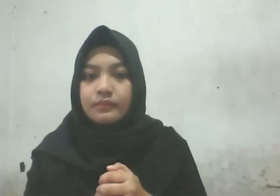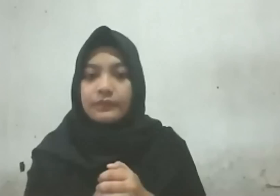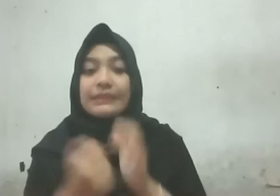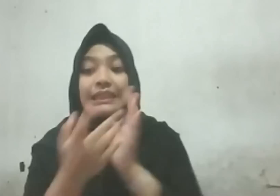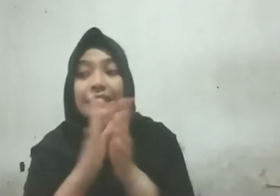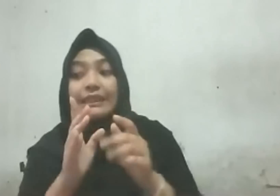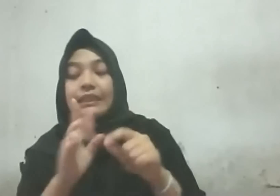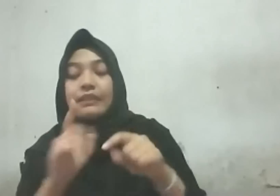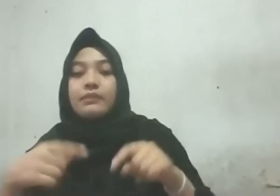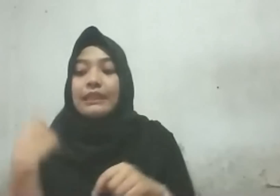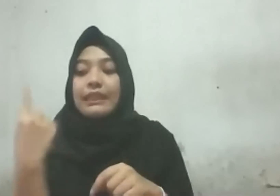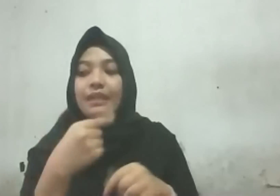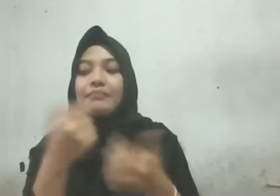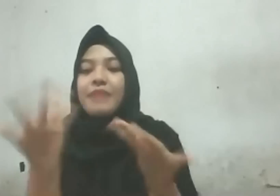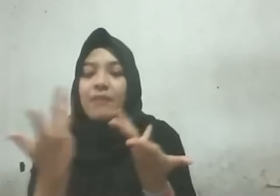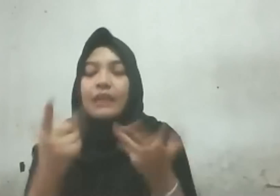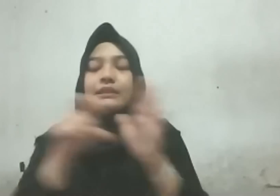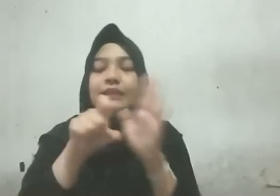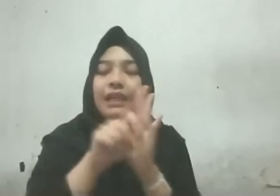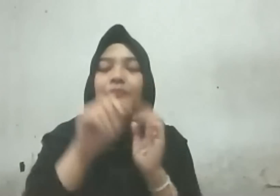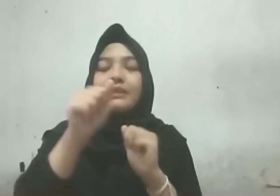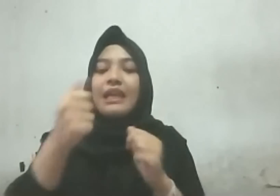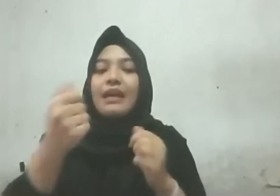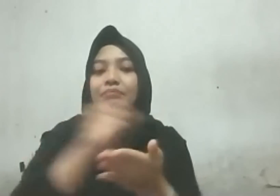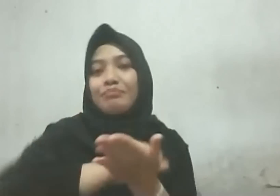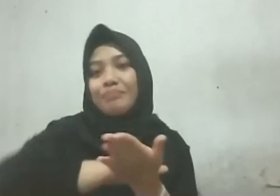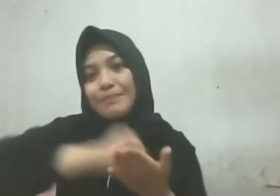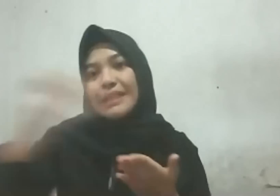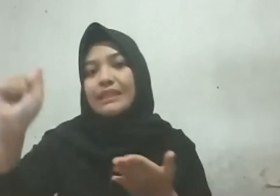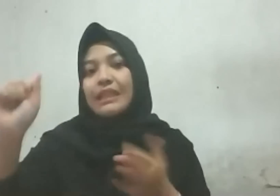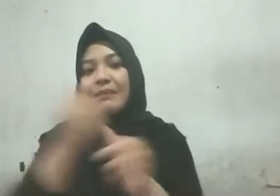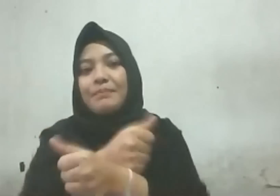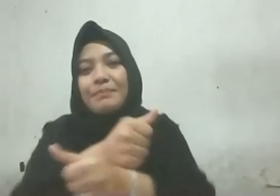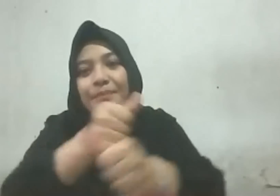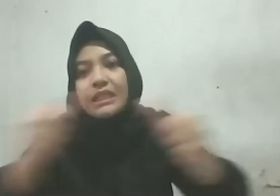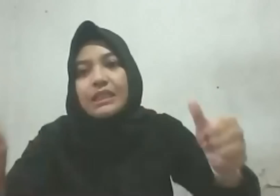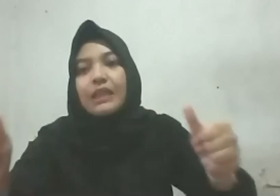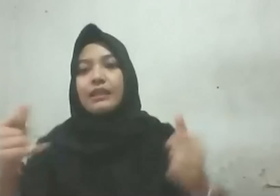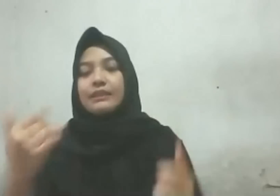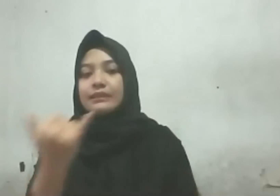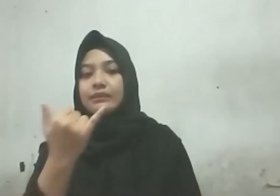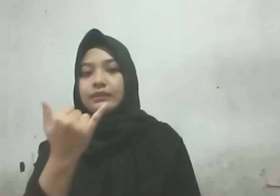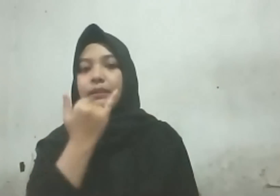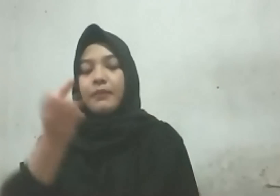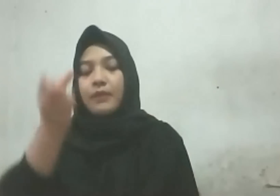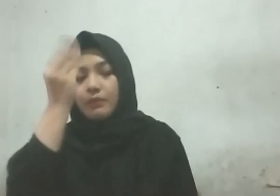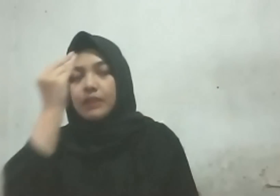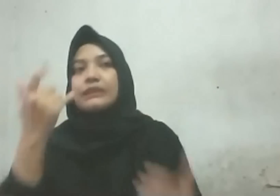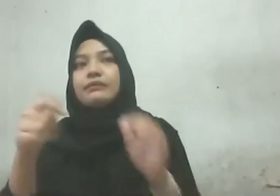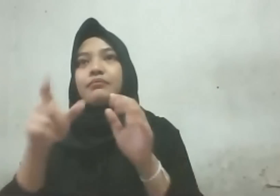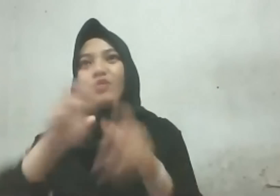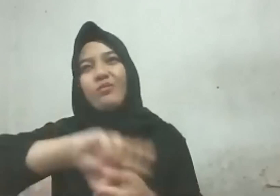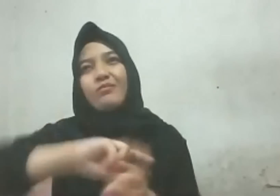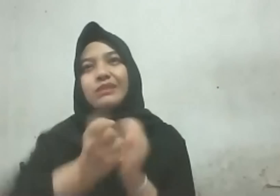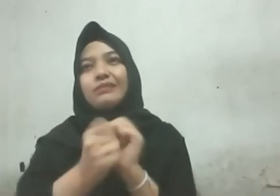spaces, clearing the bias, and make the society more inclusive and giving the space for people with disabilities